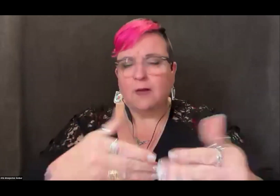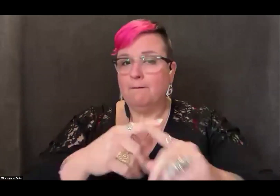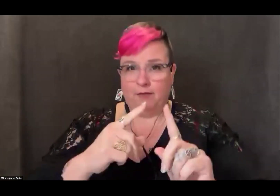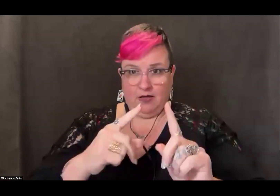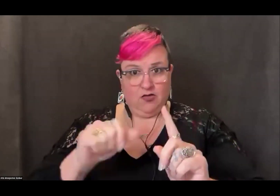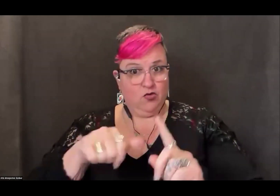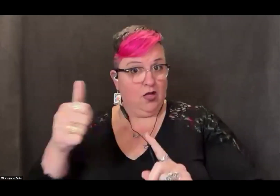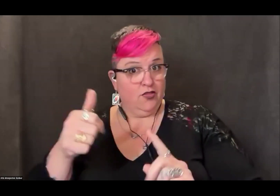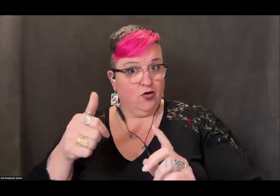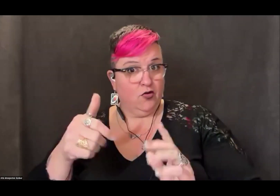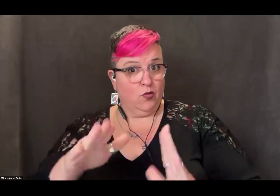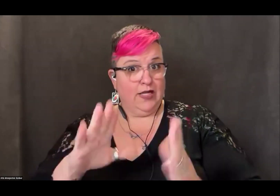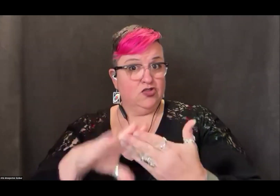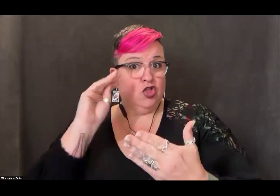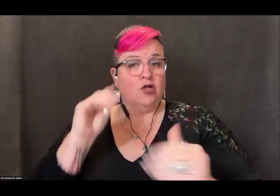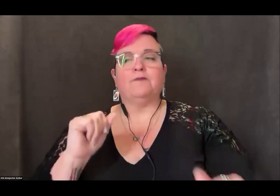So do you want to take?